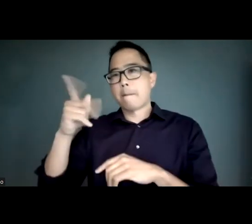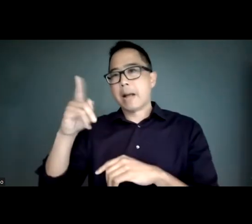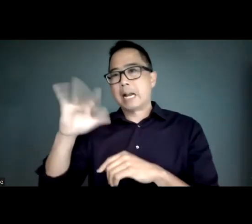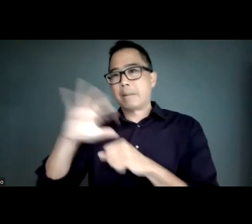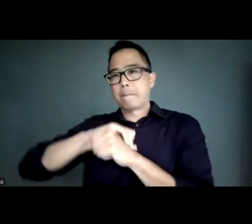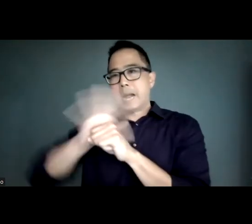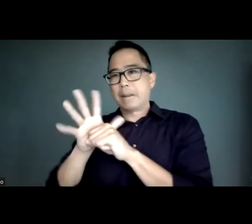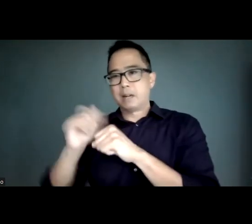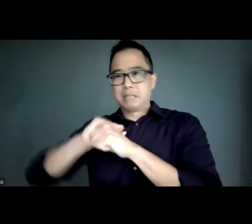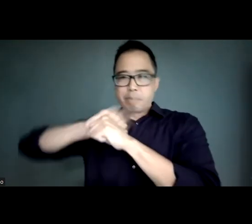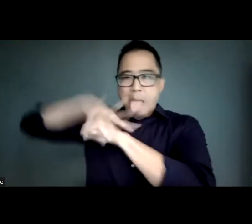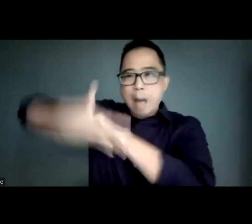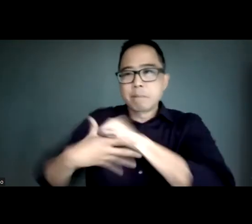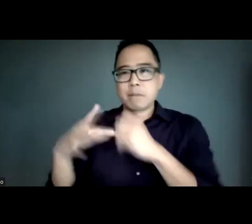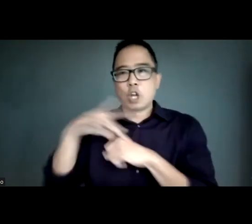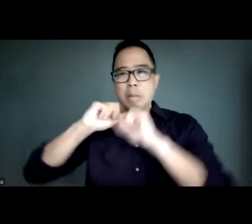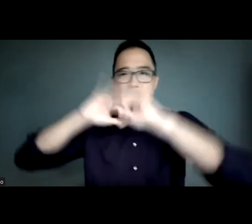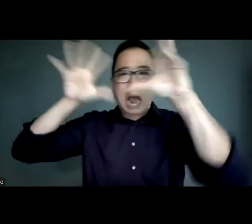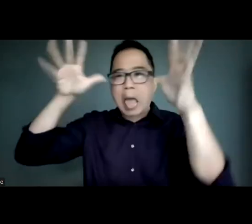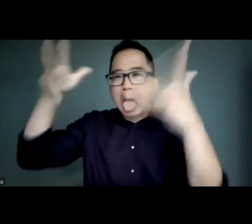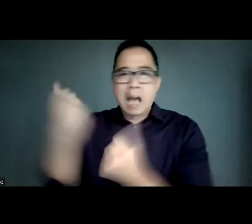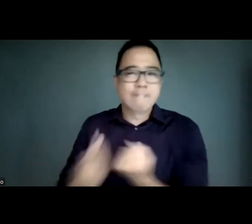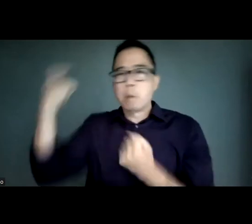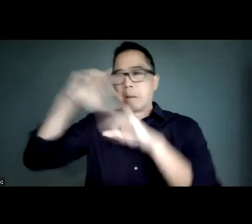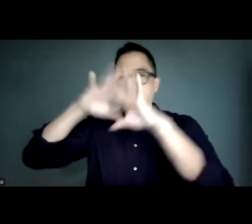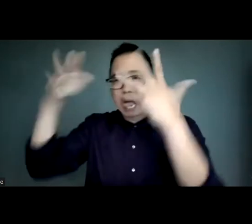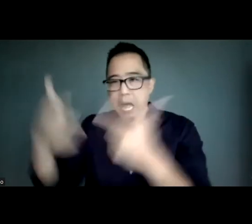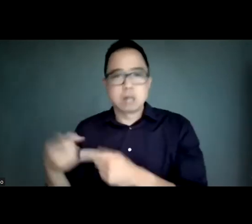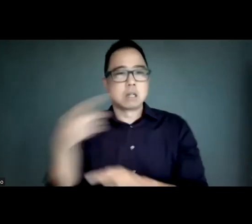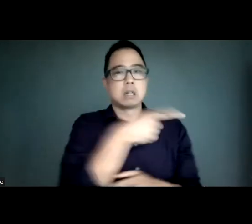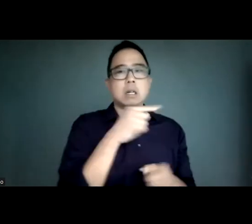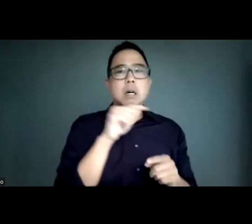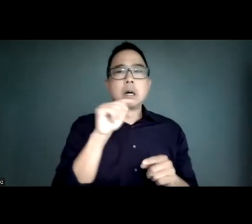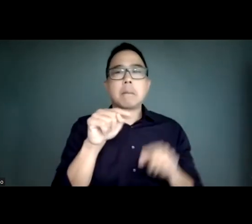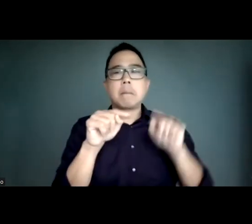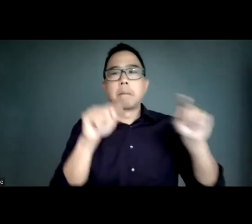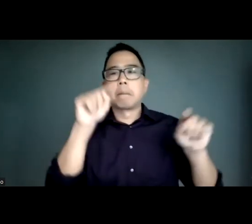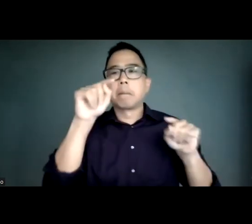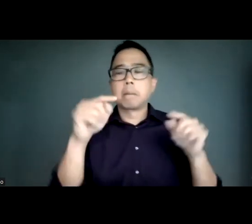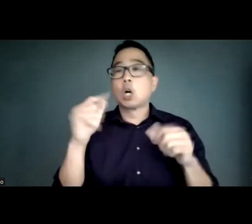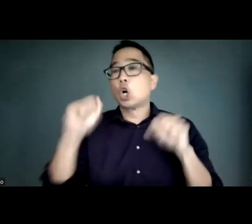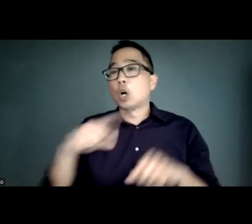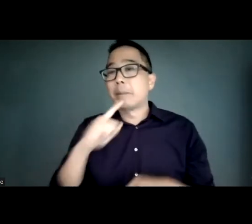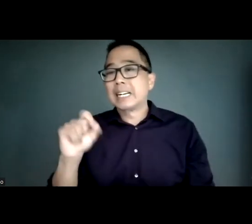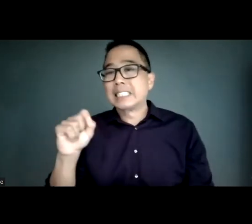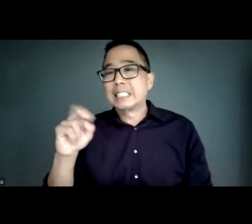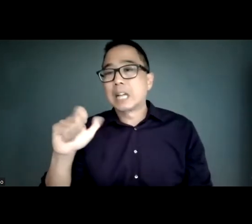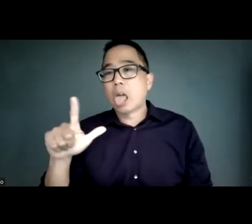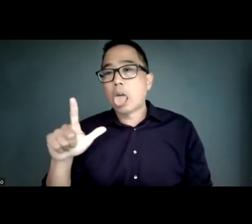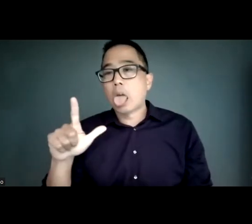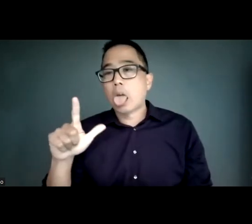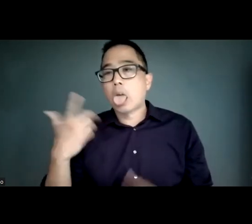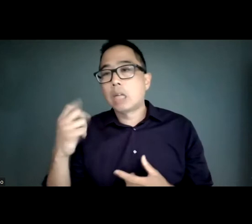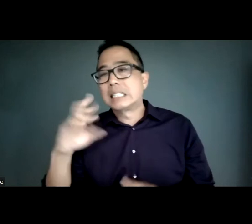So there's an obvious difference between endemic, epidemic, pandemic. Epidemic is a few spots in a few